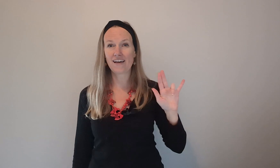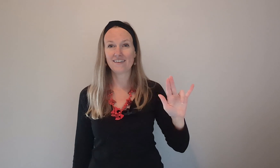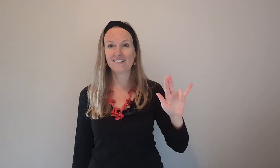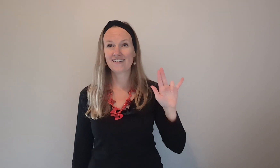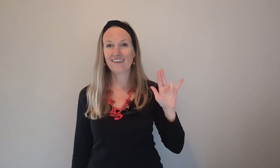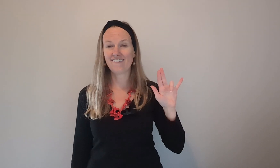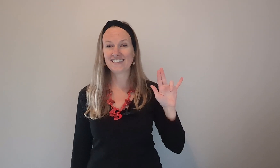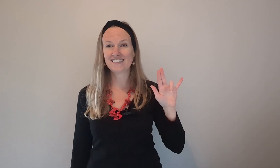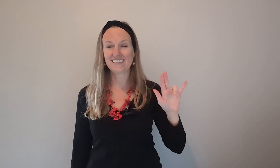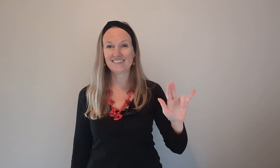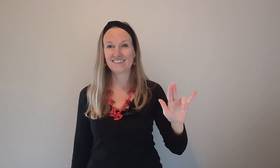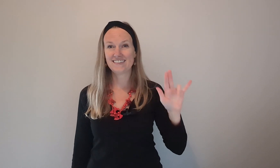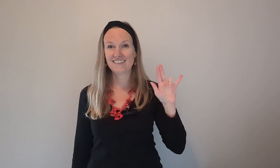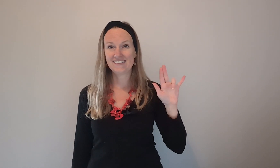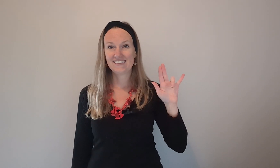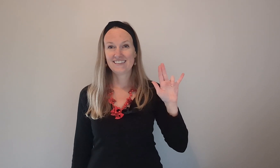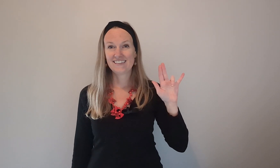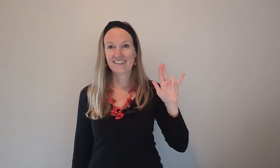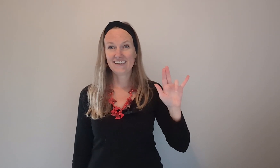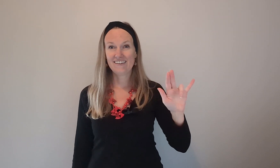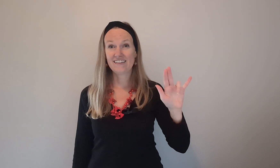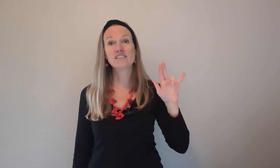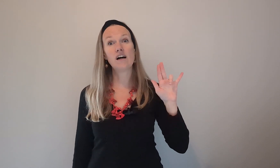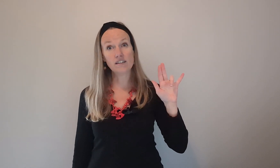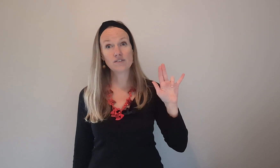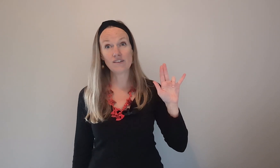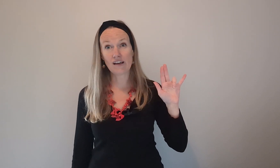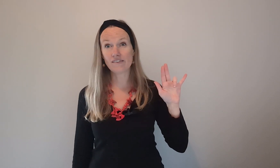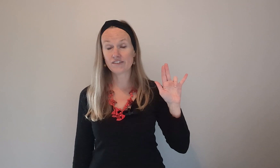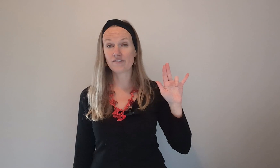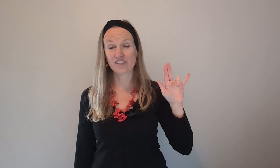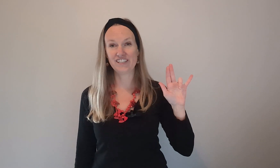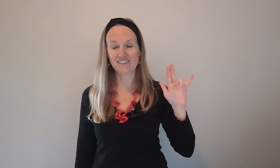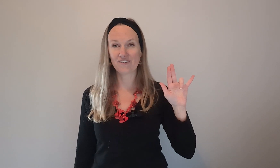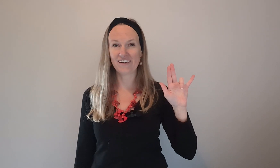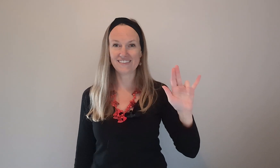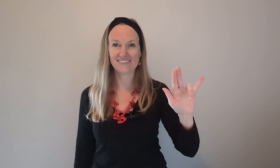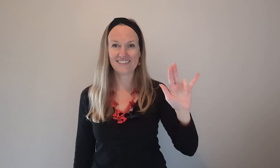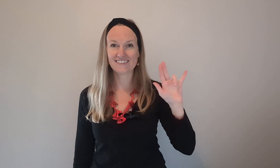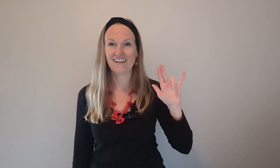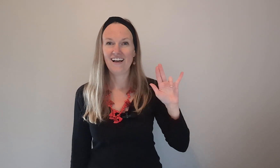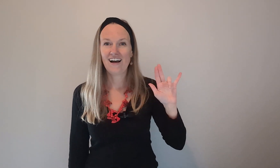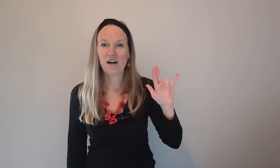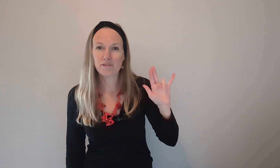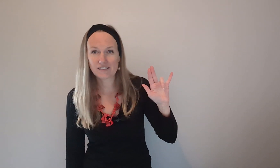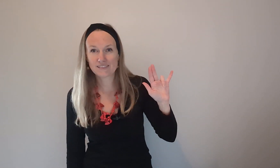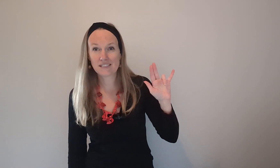back. Okay, righteousness. There's also a lot of different versions for righteousness. But this one seemed